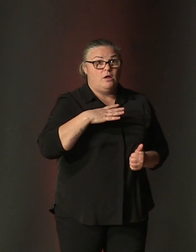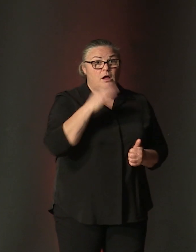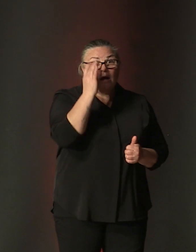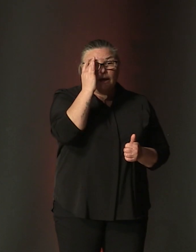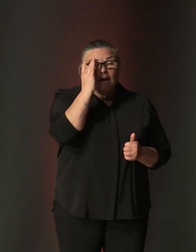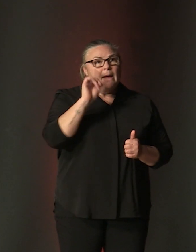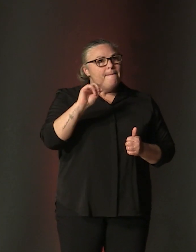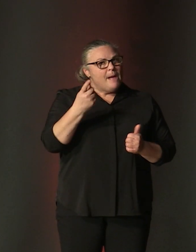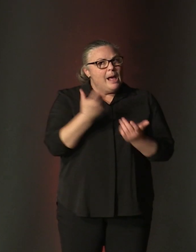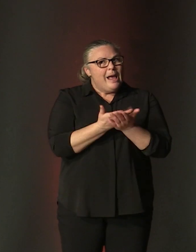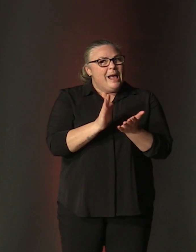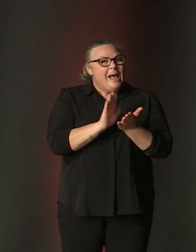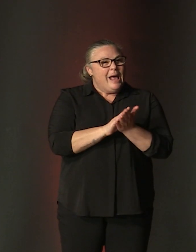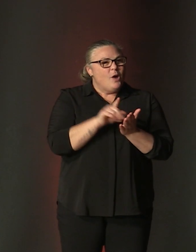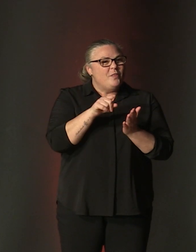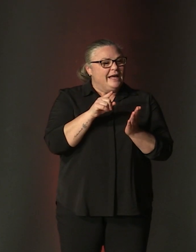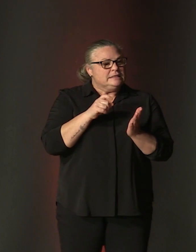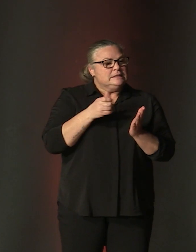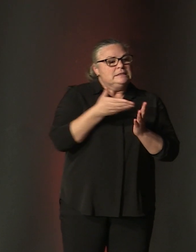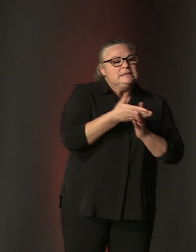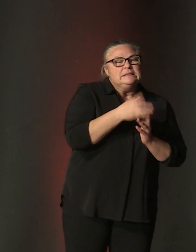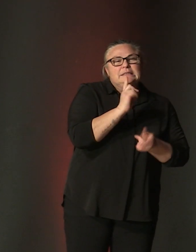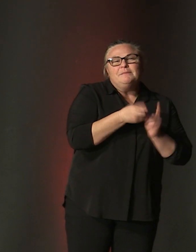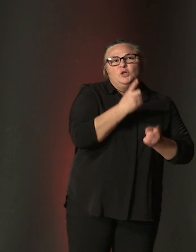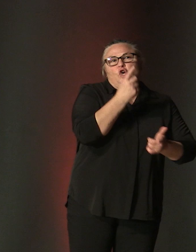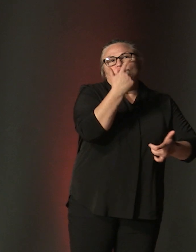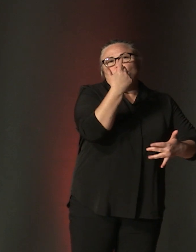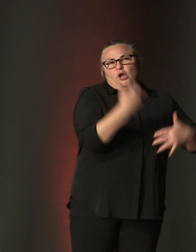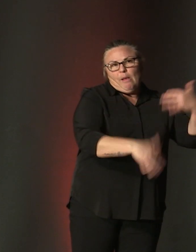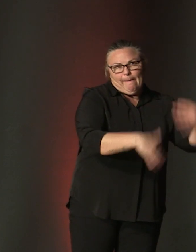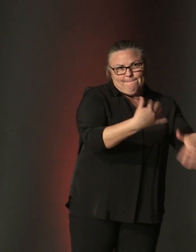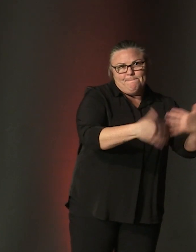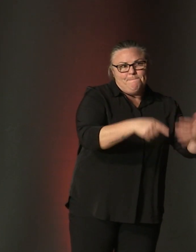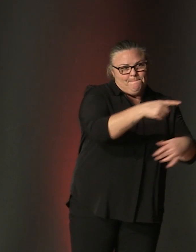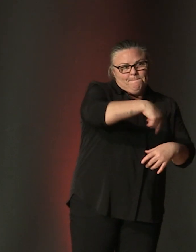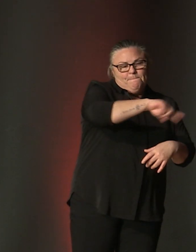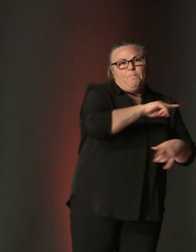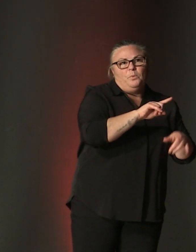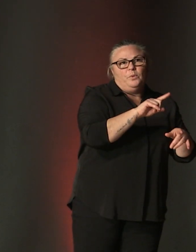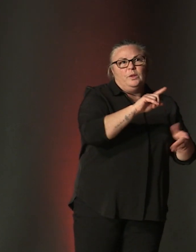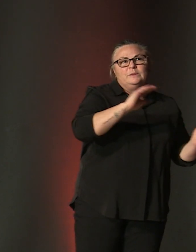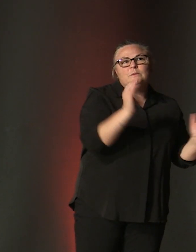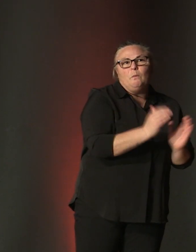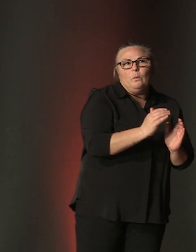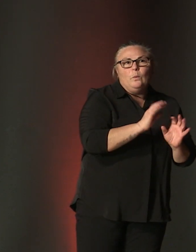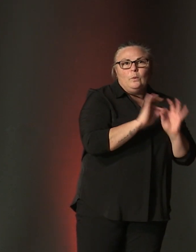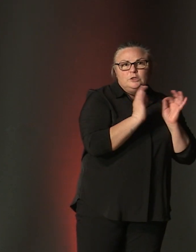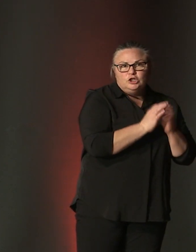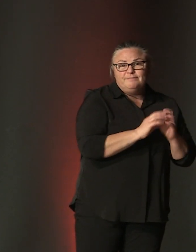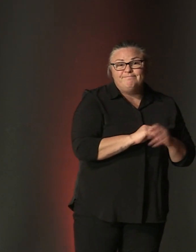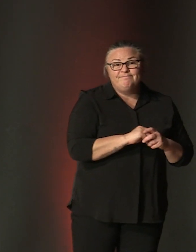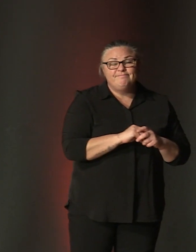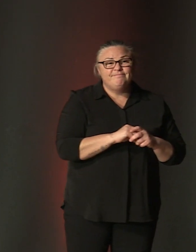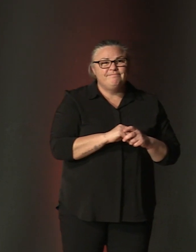this manifests can sometimes be harmful. When we talk about mainstream funding, it's no longer